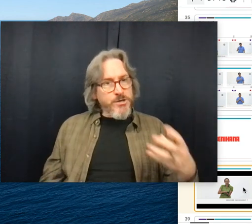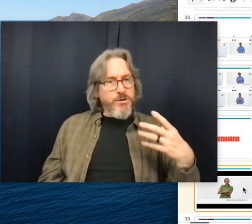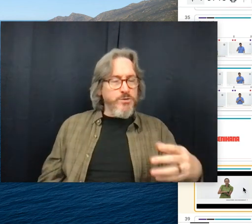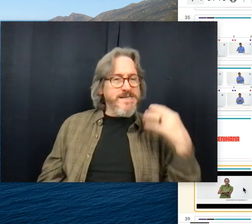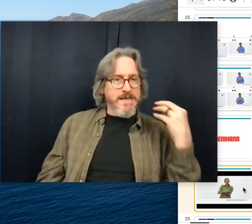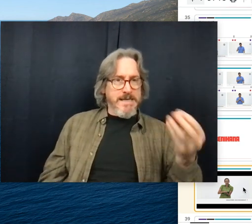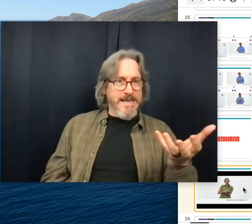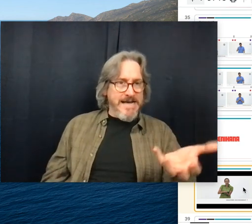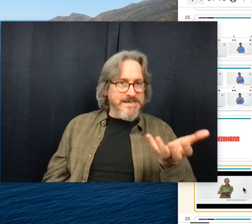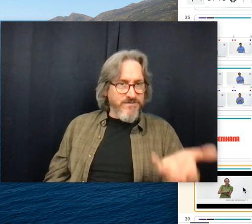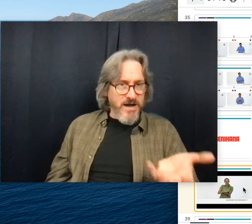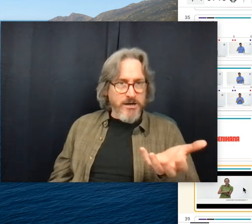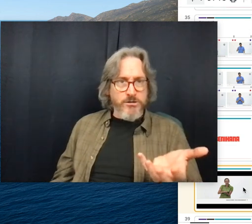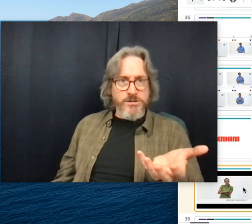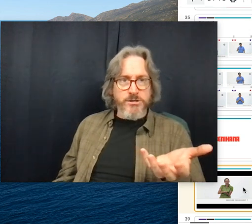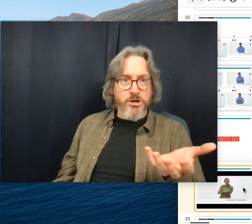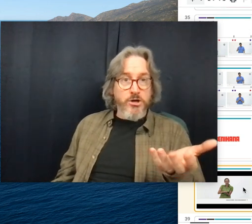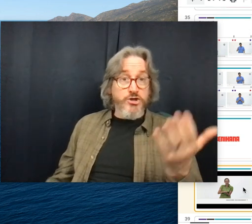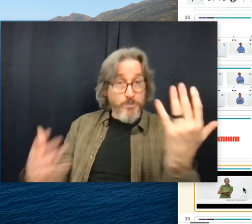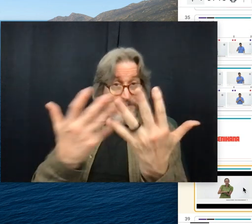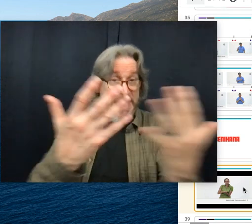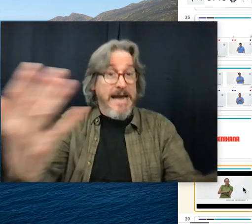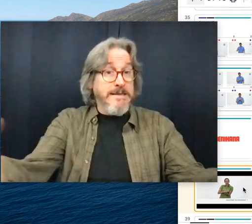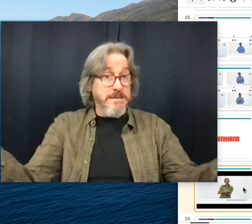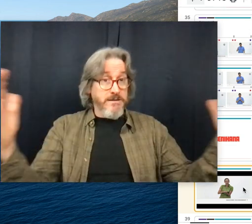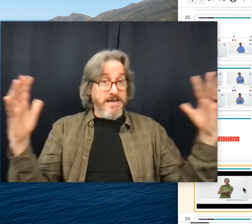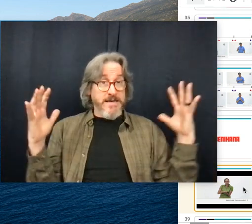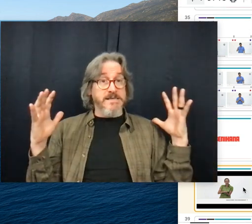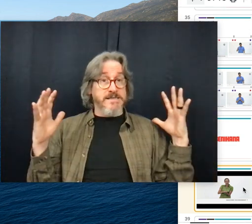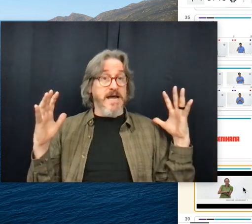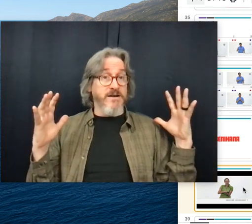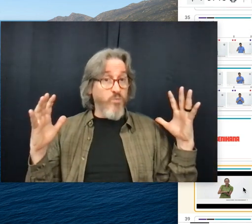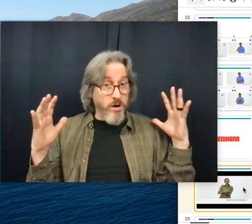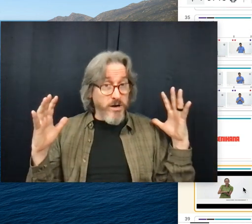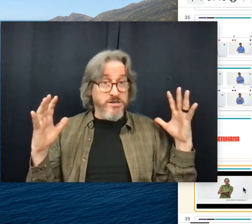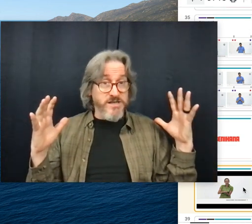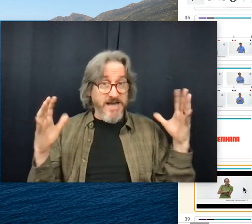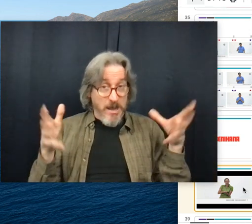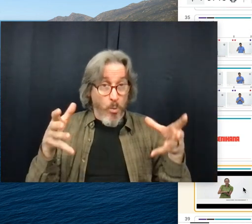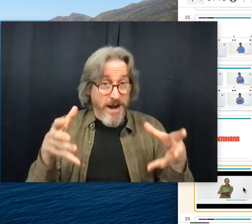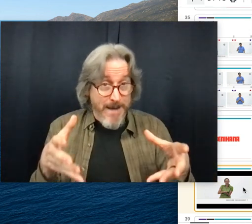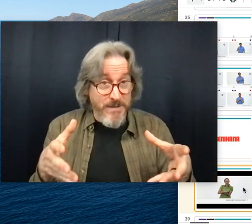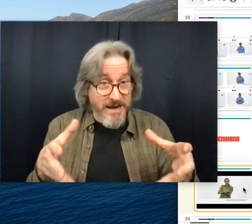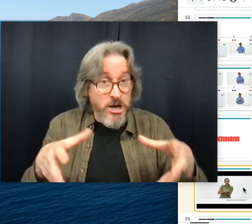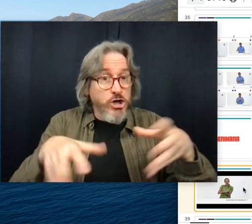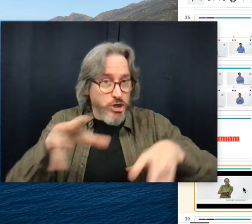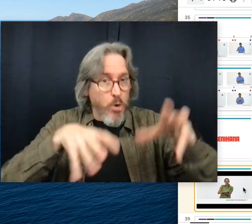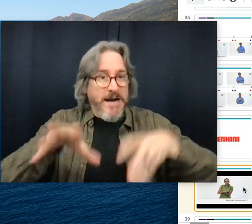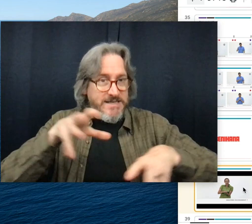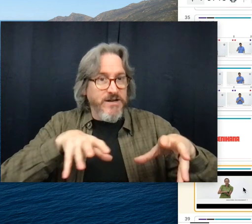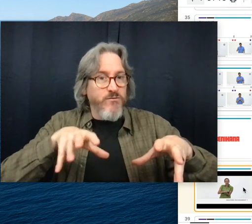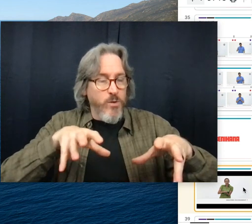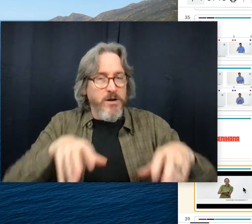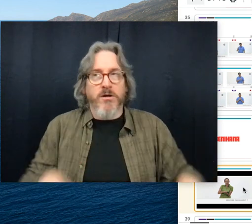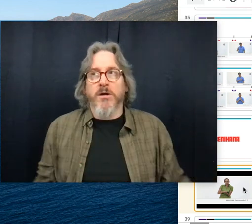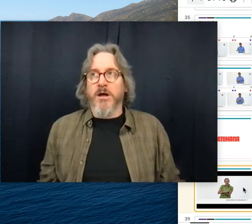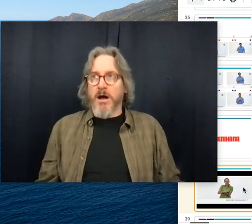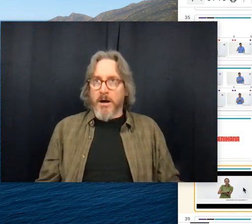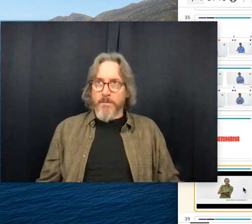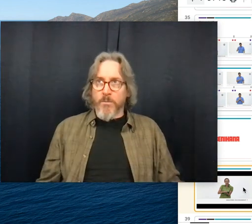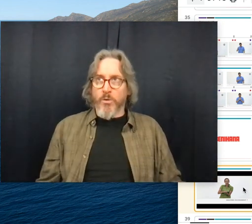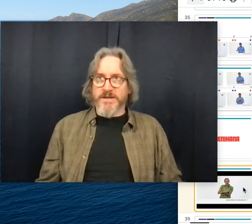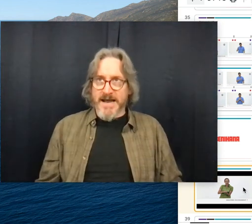because they're using classifiers to paint the inside of what it looks like and what happened and show activity,